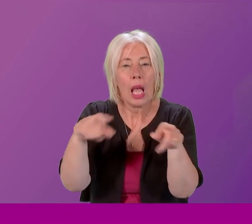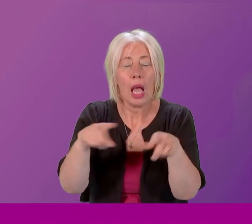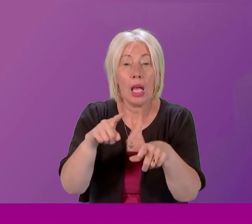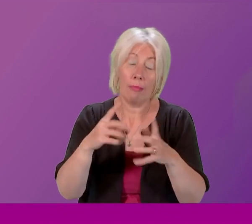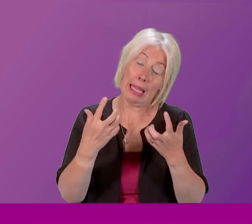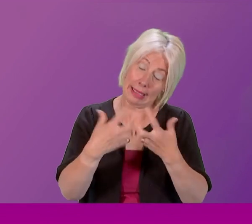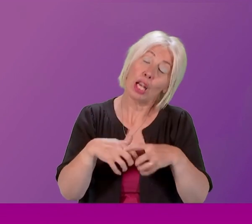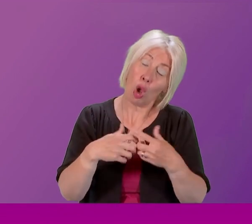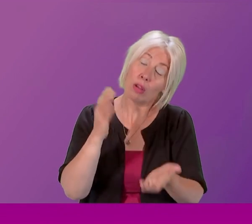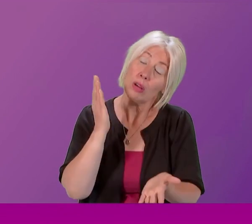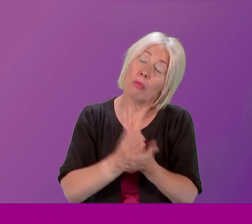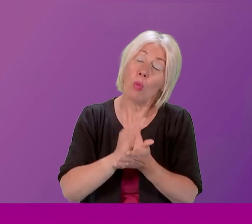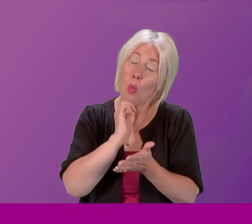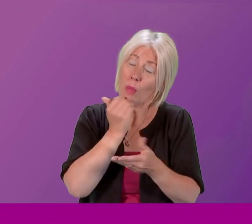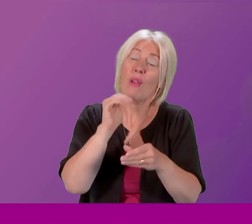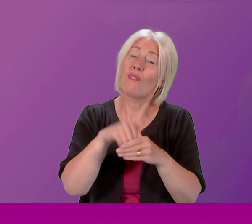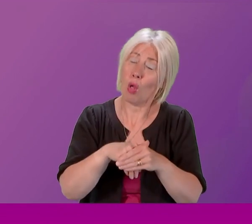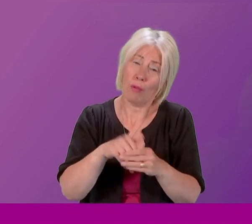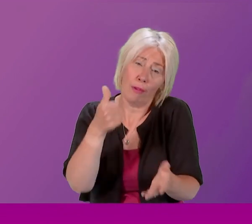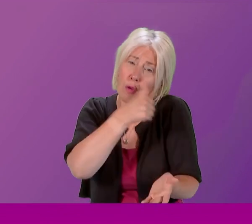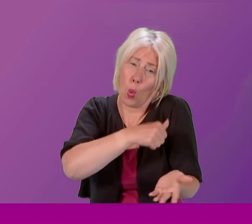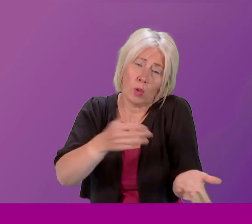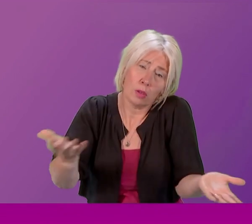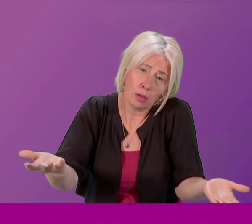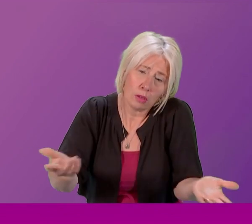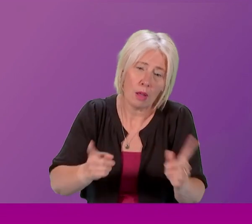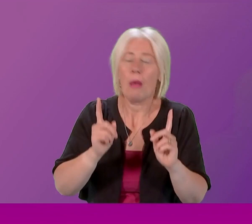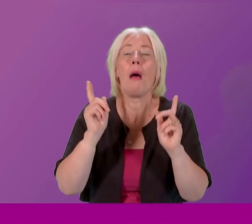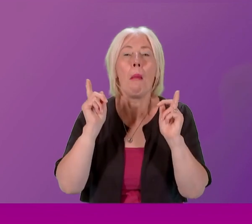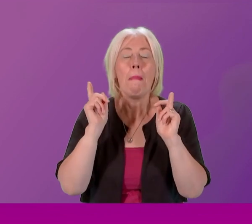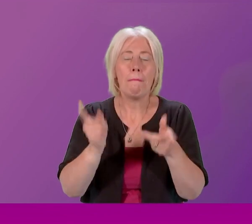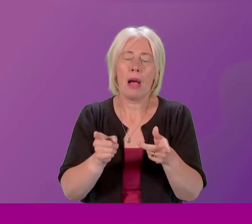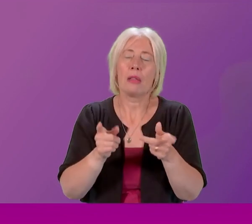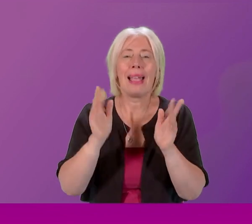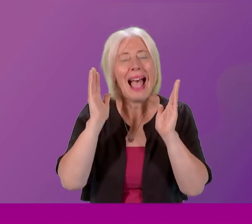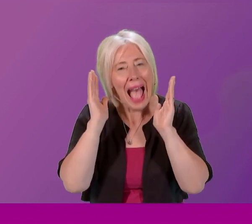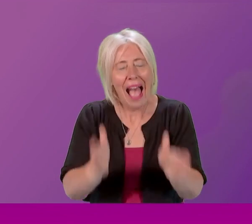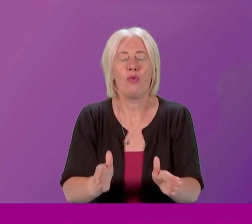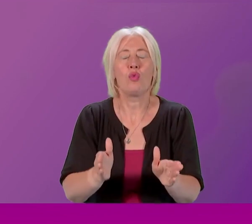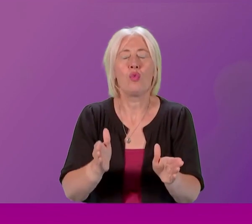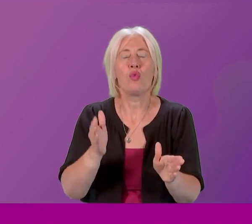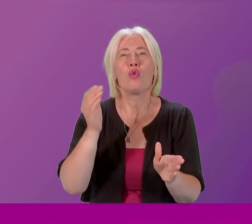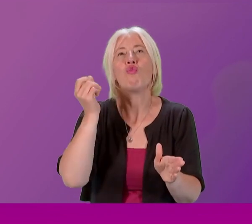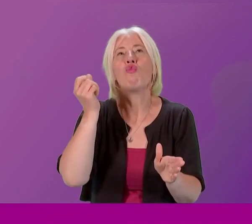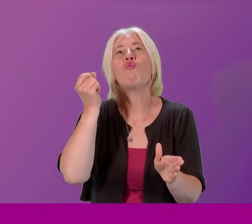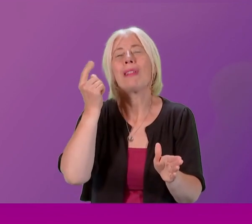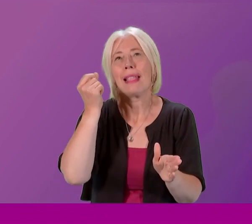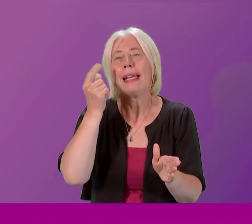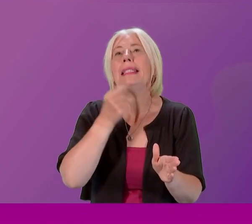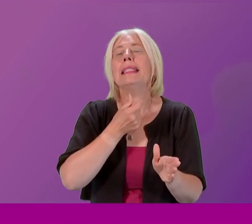will obviously play a part, of course it will, but I think that there has to be this realization that what